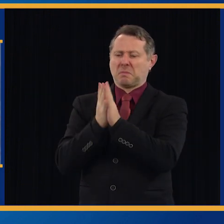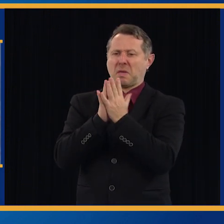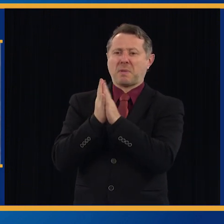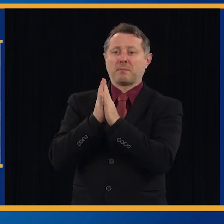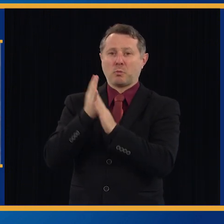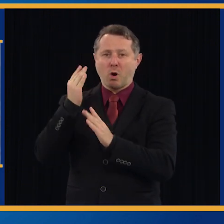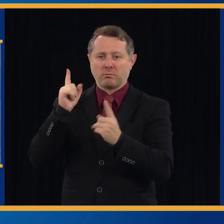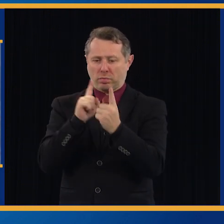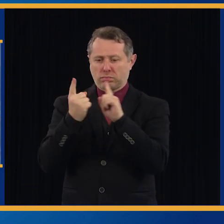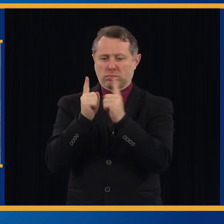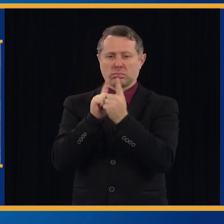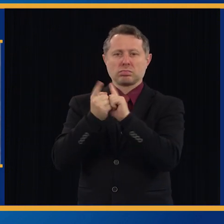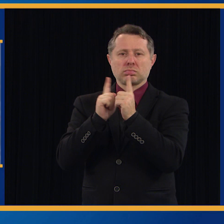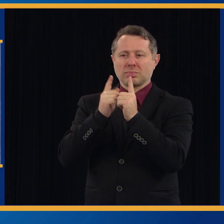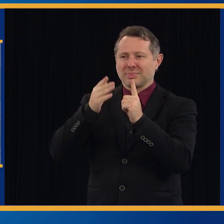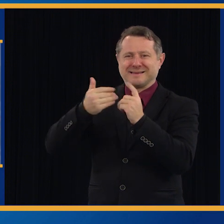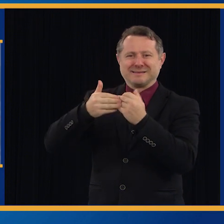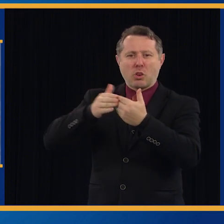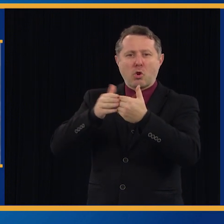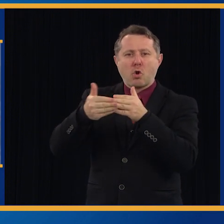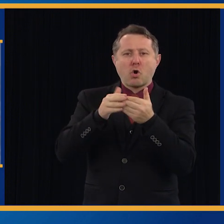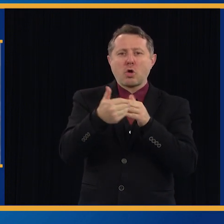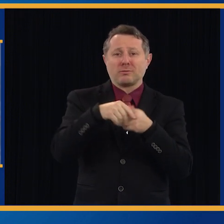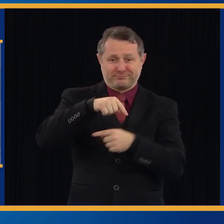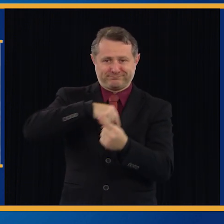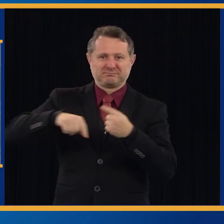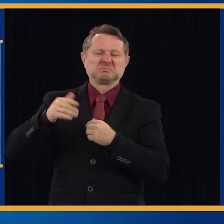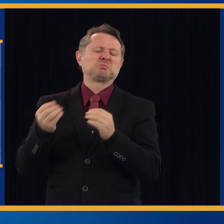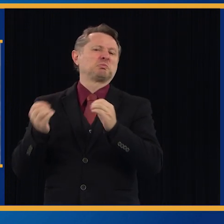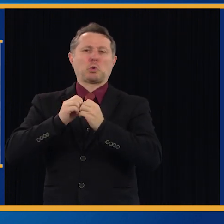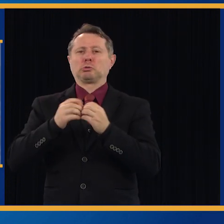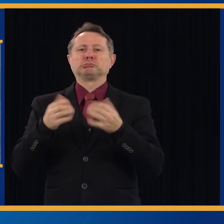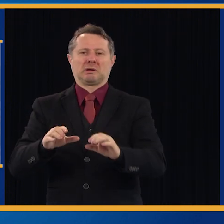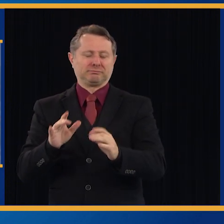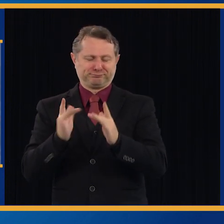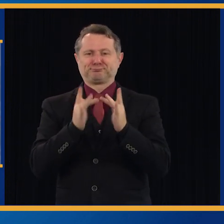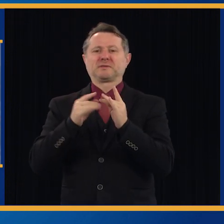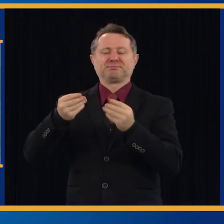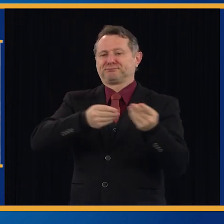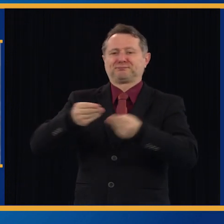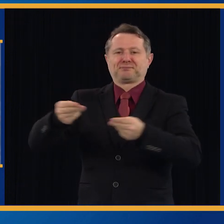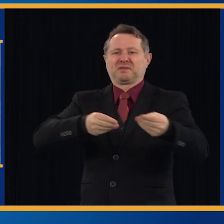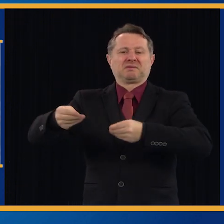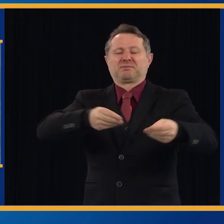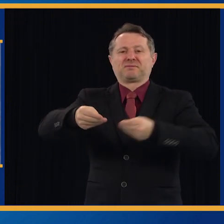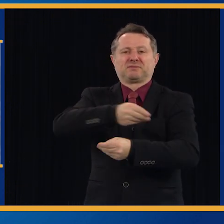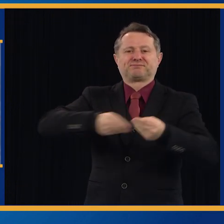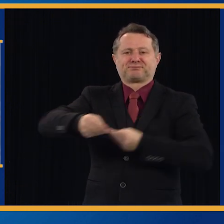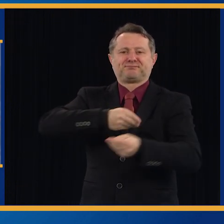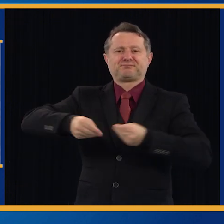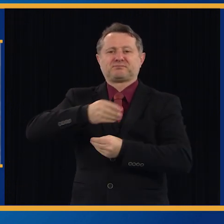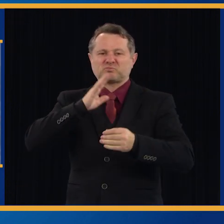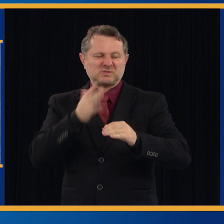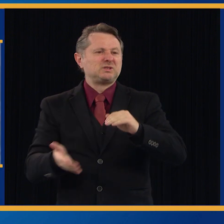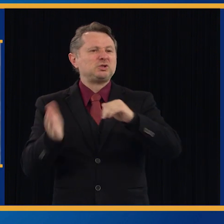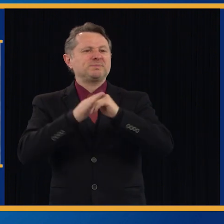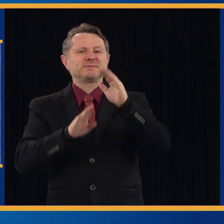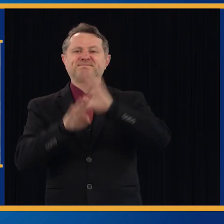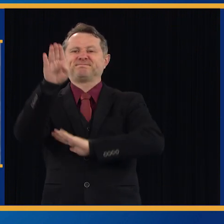around more, there will be more contact. That contact will increase the virus spread.